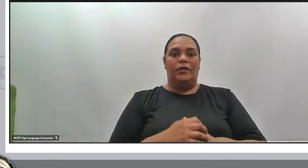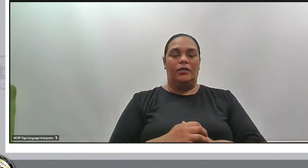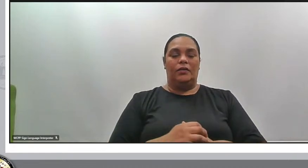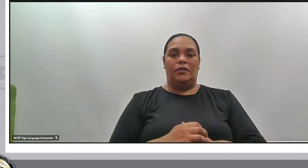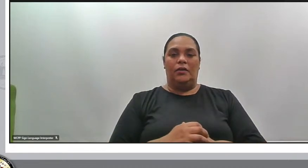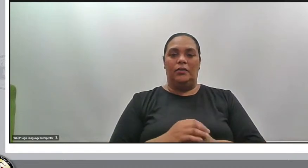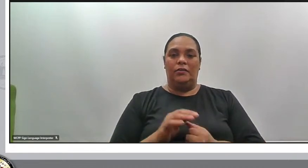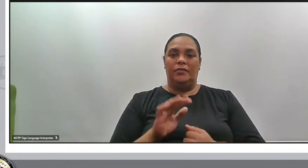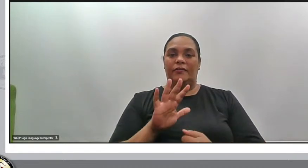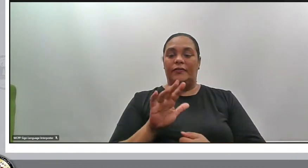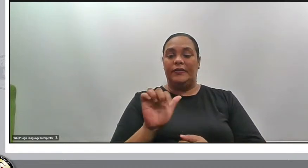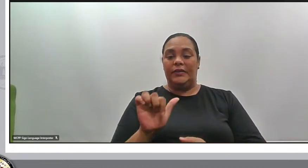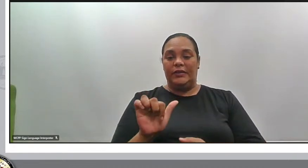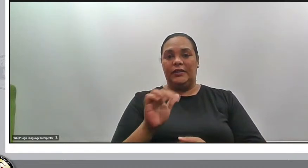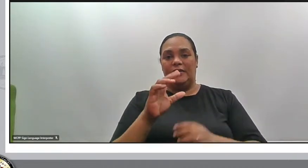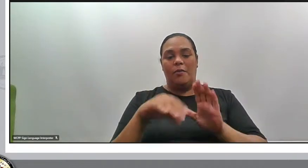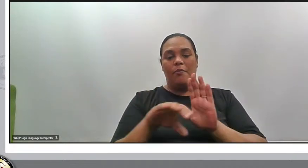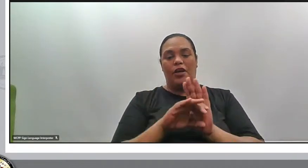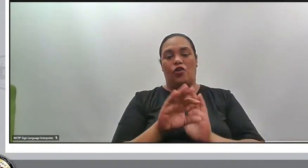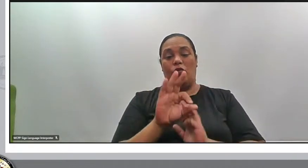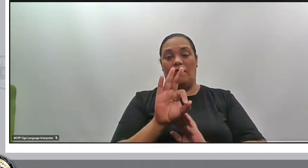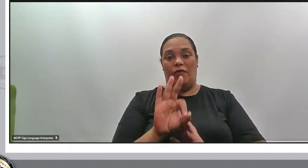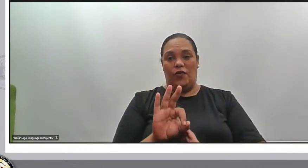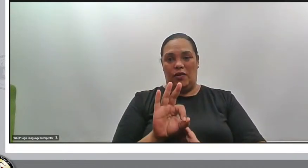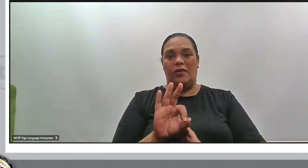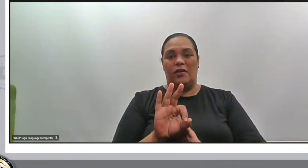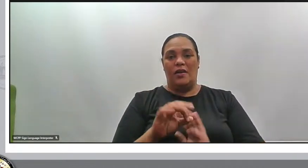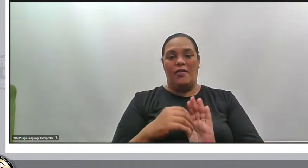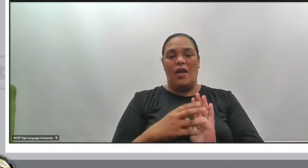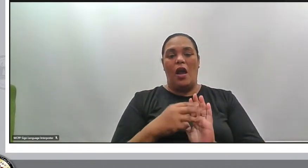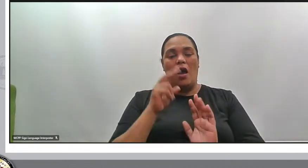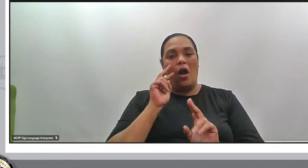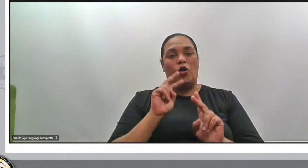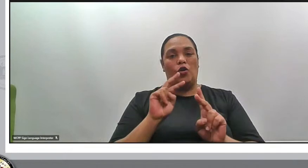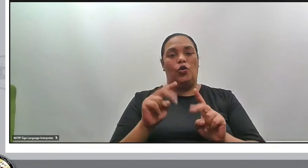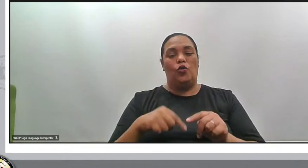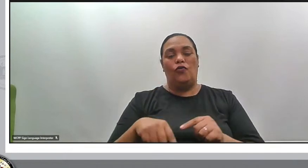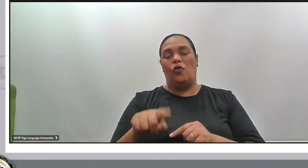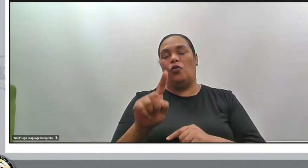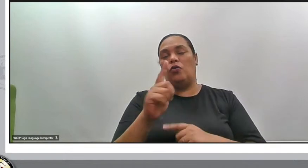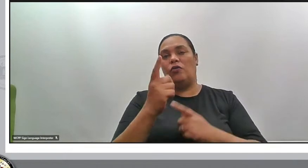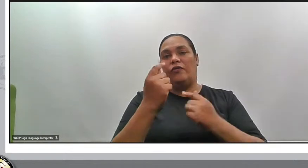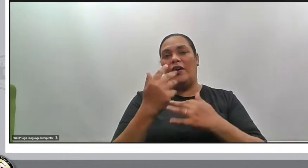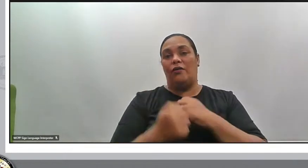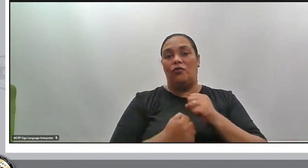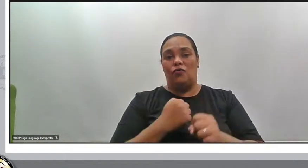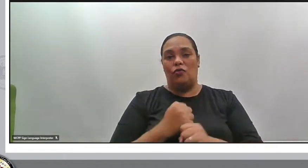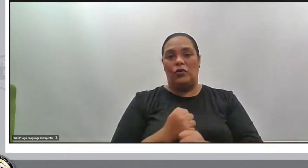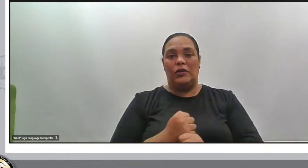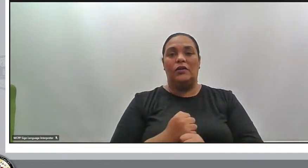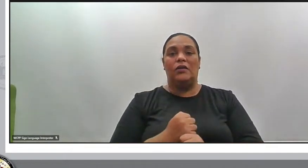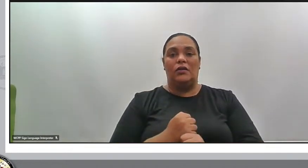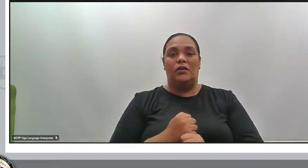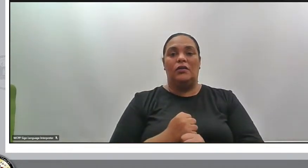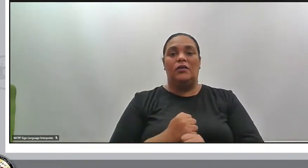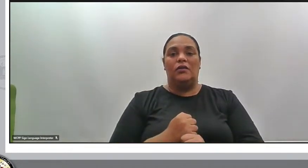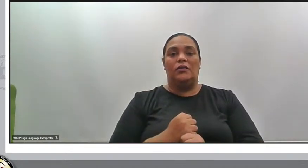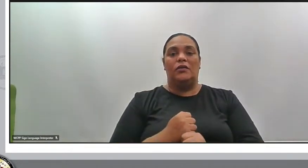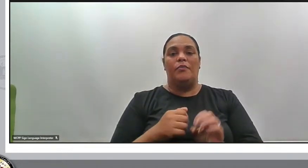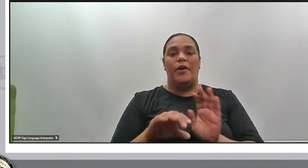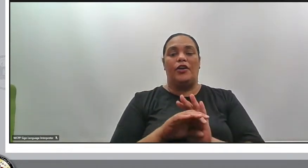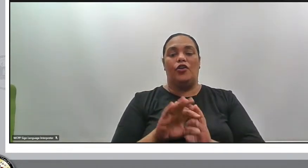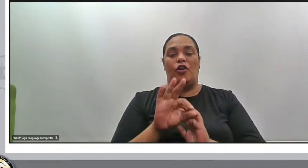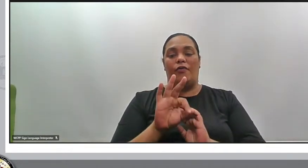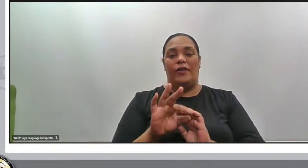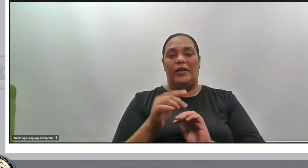Page 56 under paragraph 3 in the outlook for the coming financial year. It's... paragraph 3,